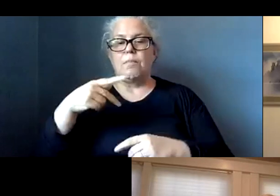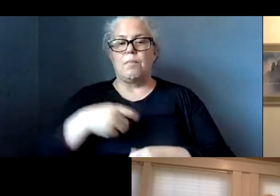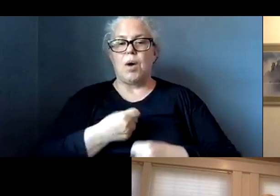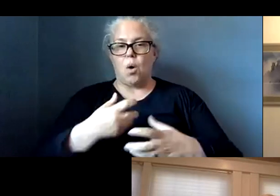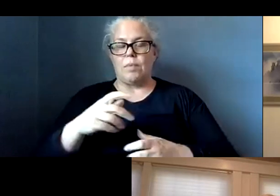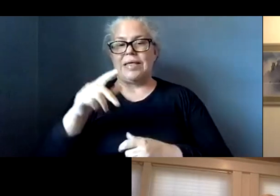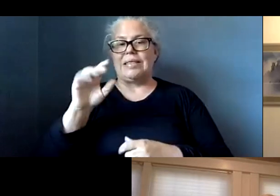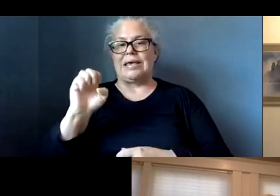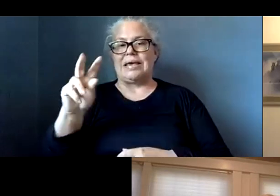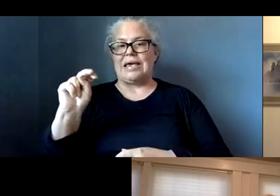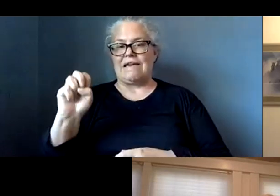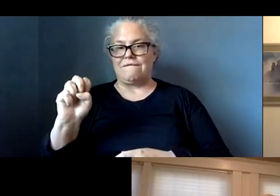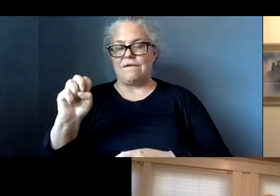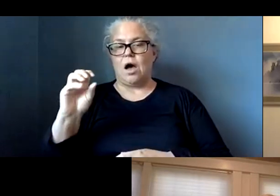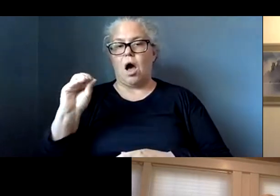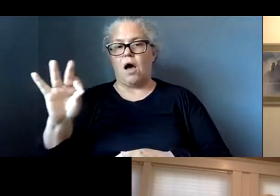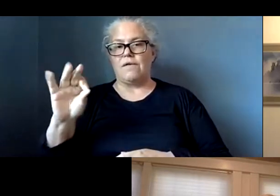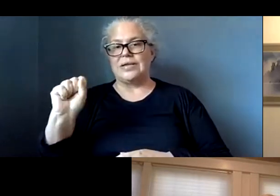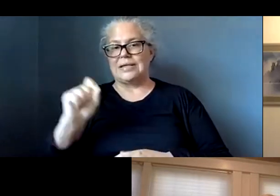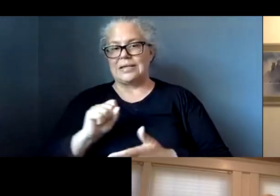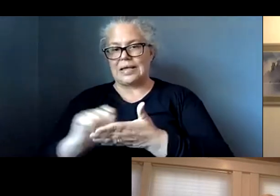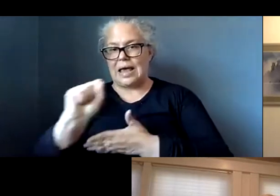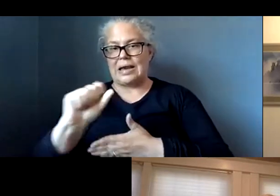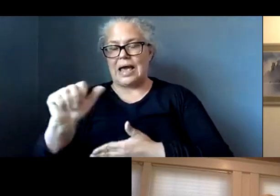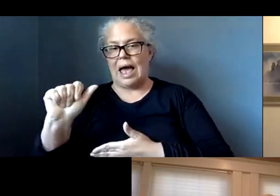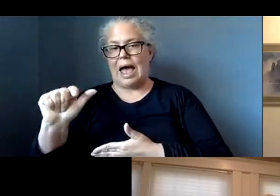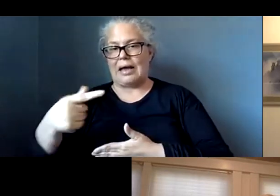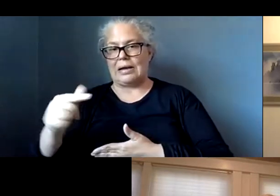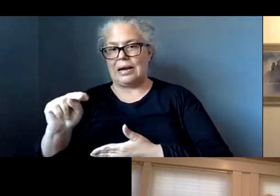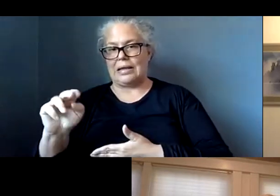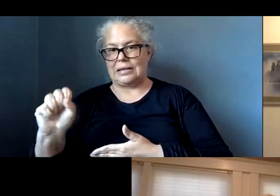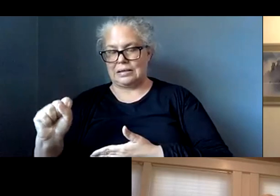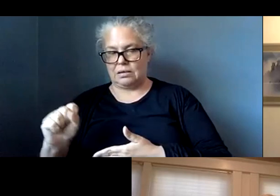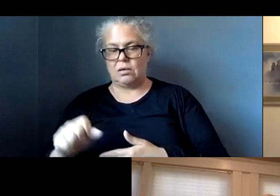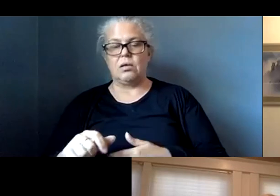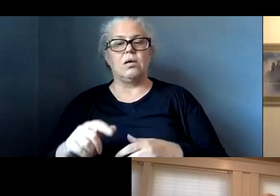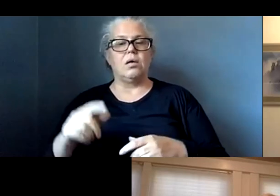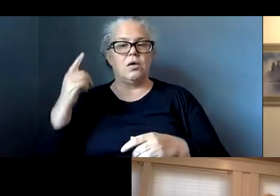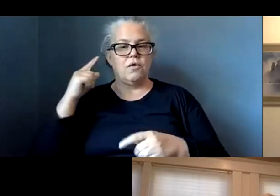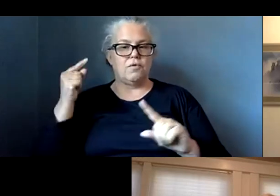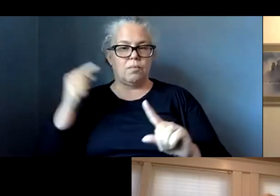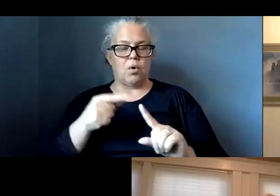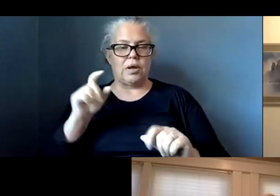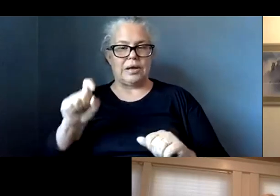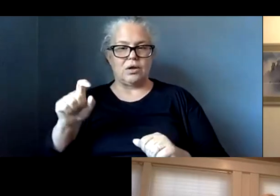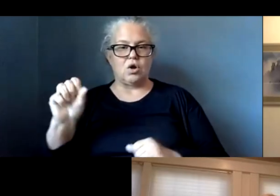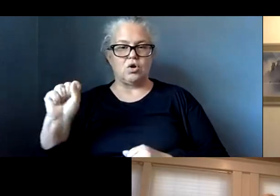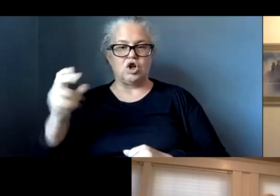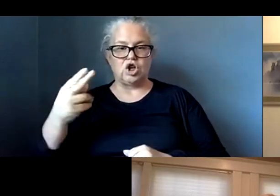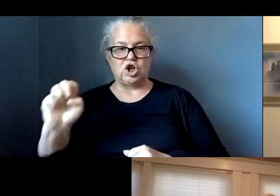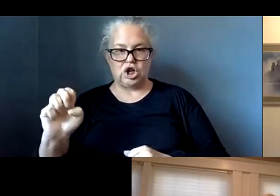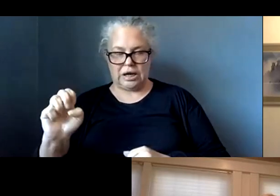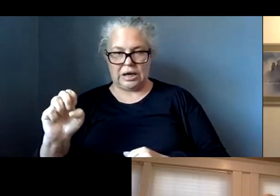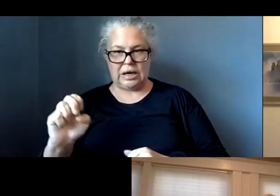that poem for you tonight. For purposes of clarity, you only need to know that the she that begins the passage